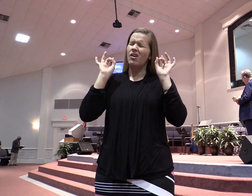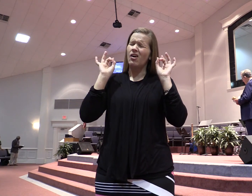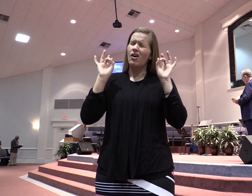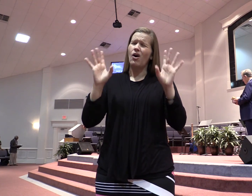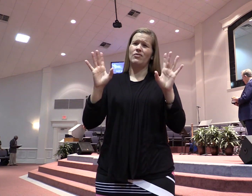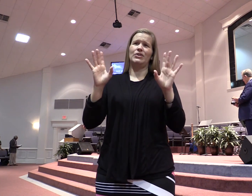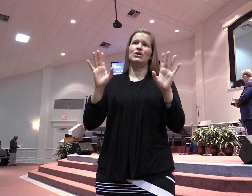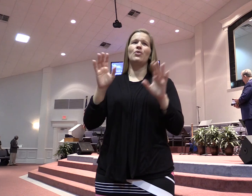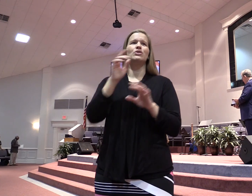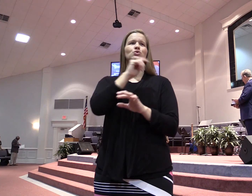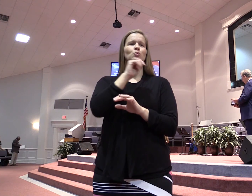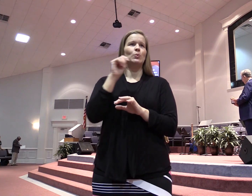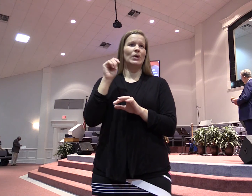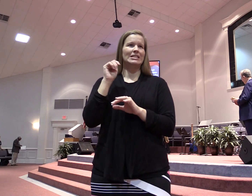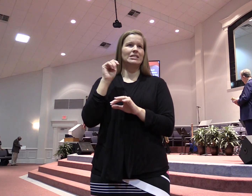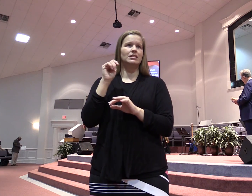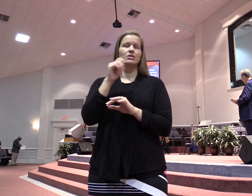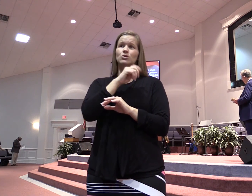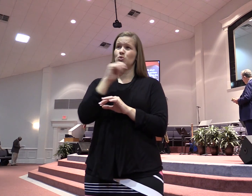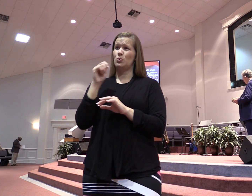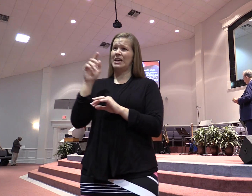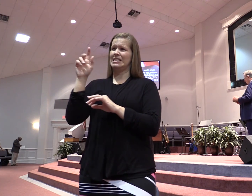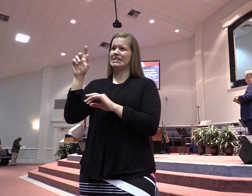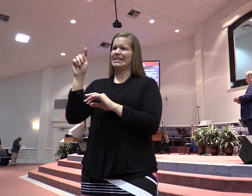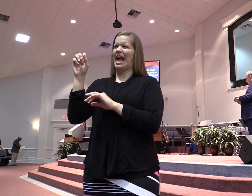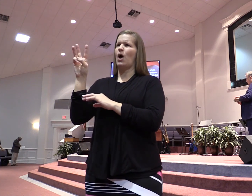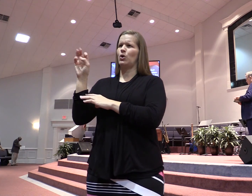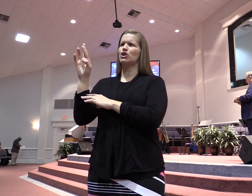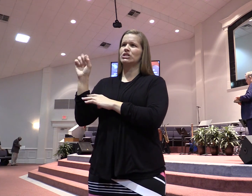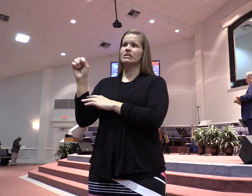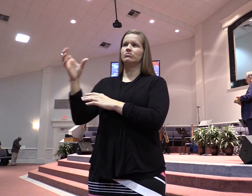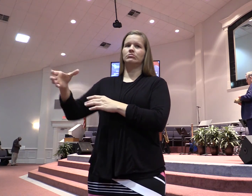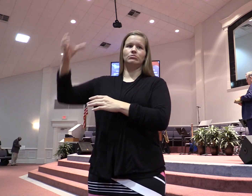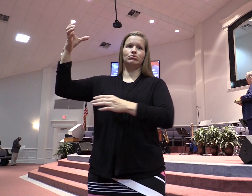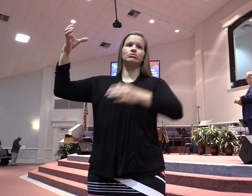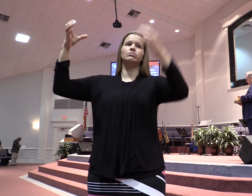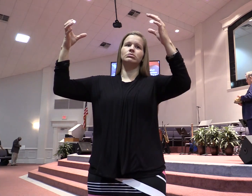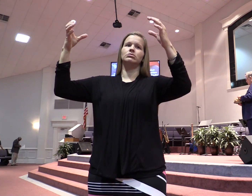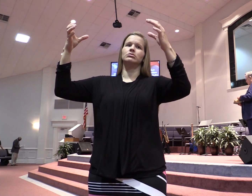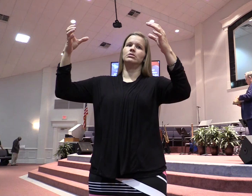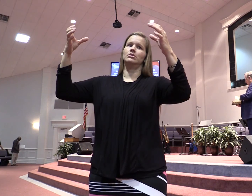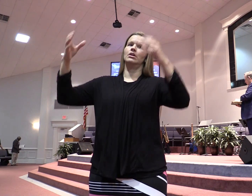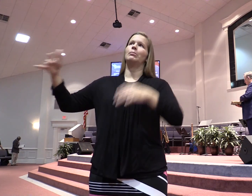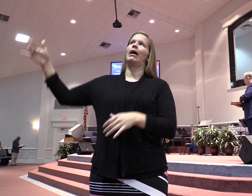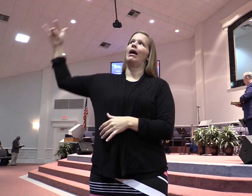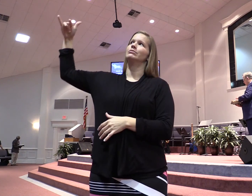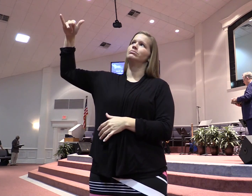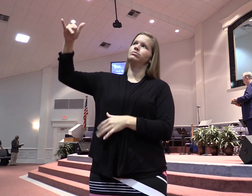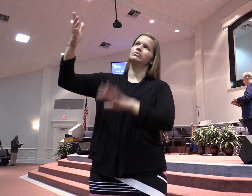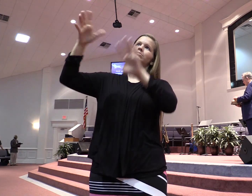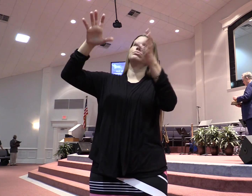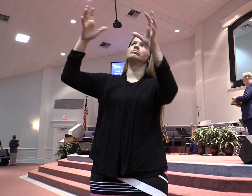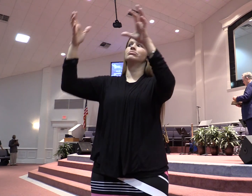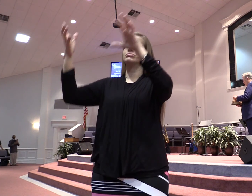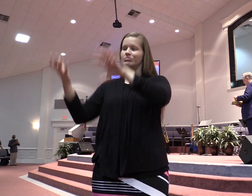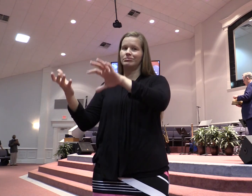in our storied history. And I give honor to all of you who serve in the police, the